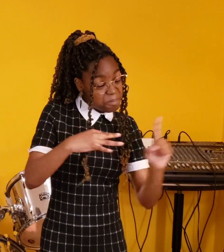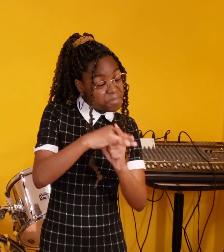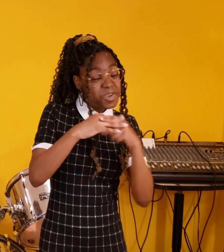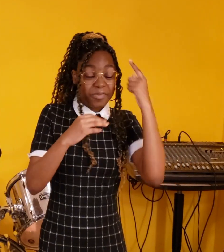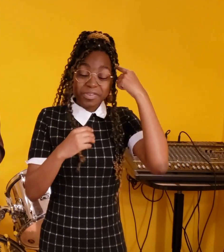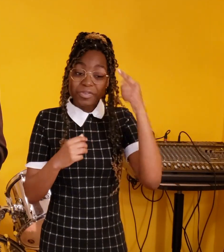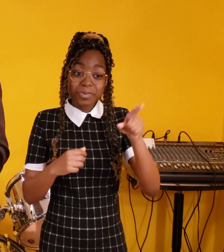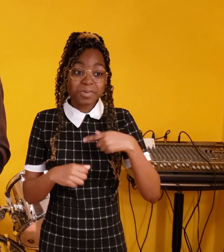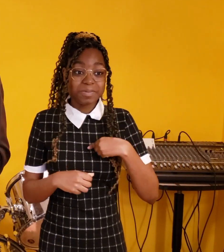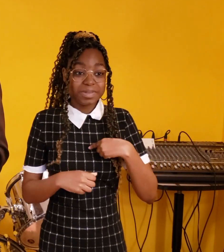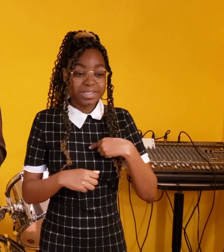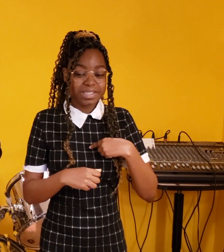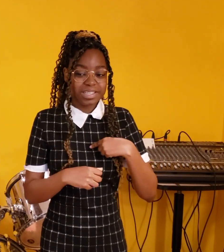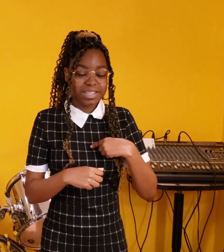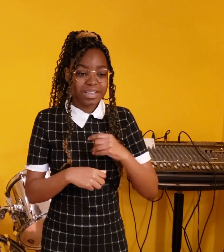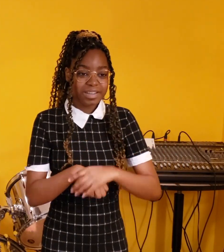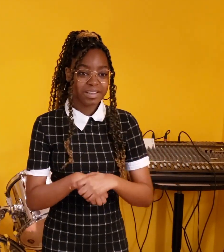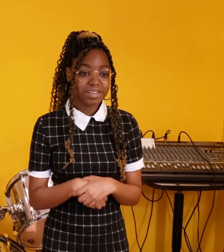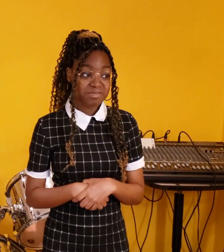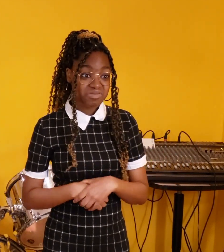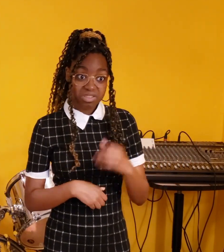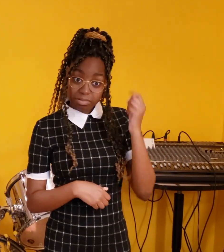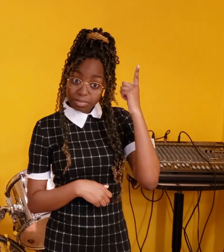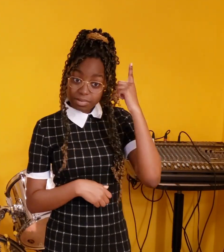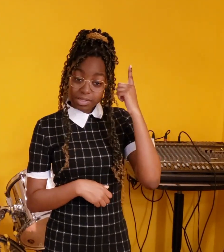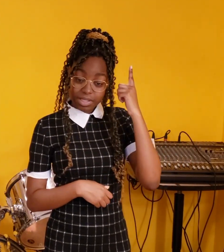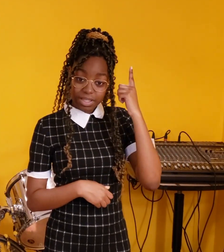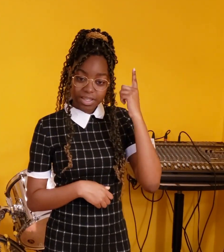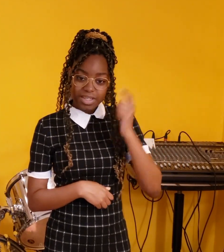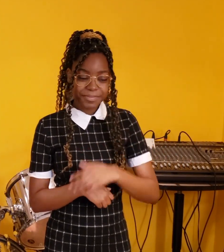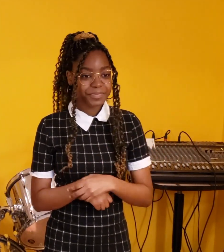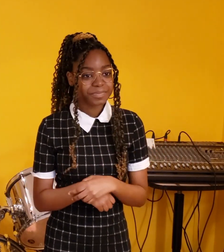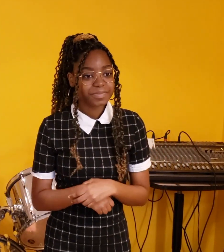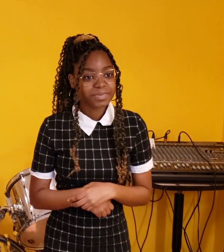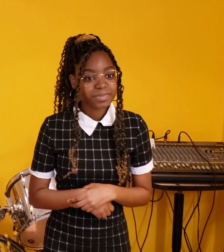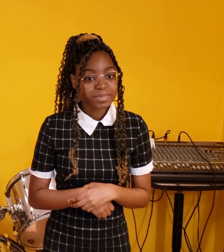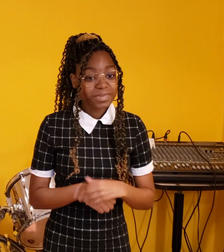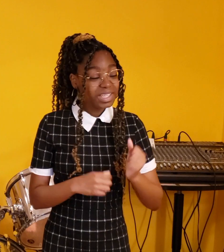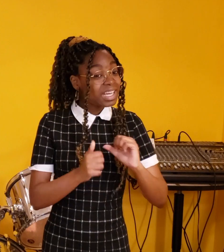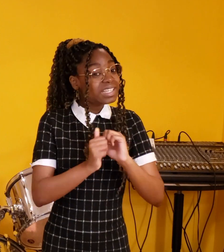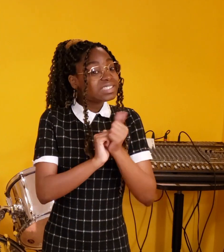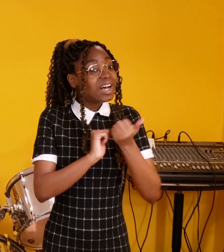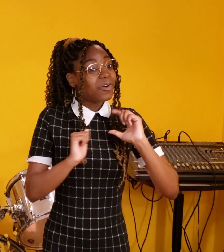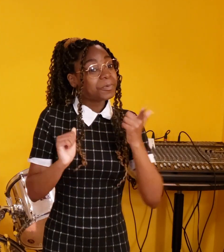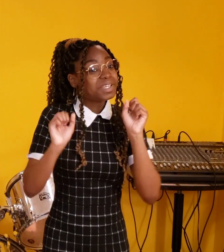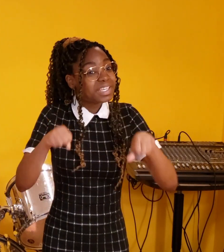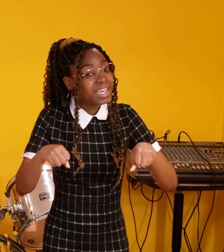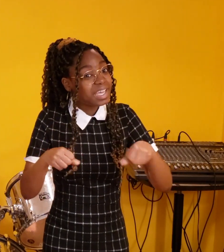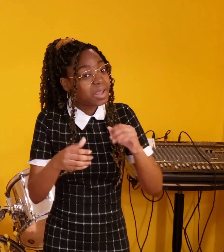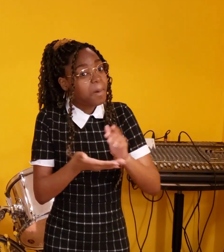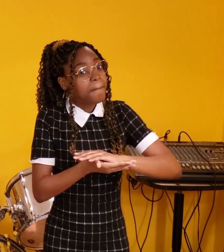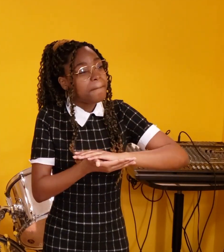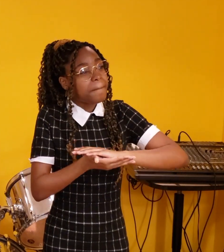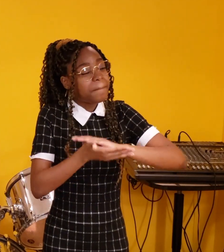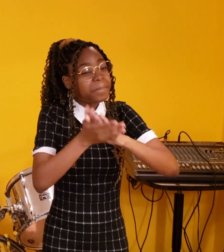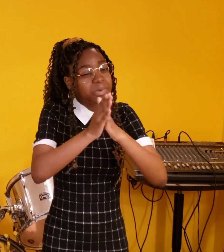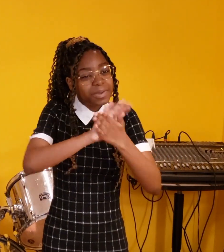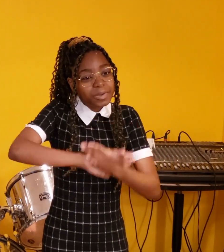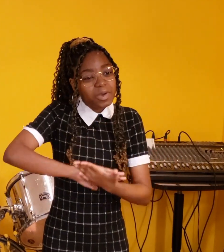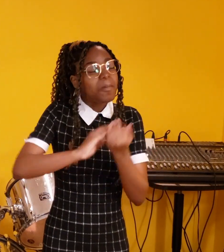for you. See the thing? So that is how we become holy and blameless when we give our lives to